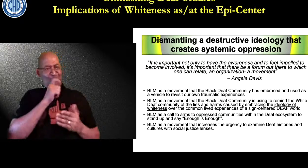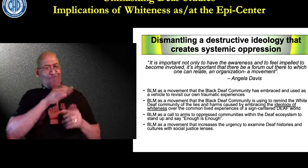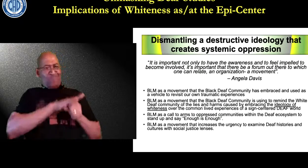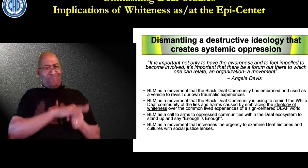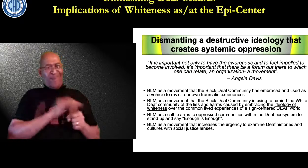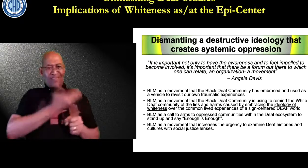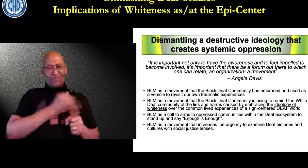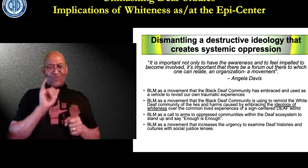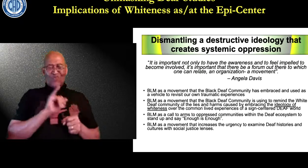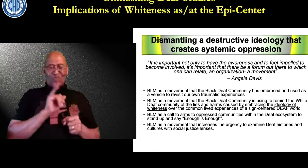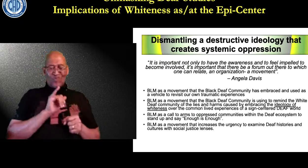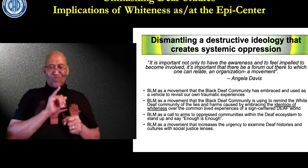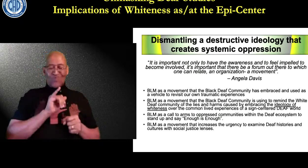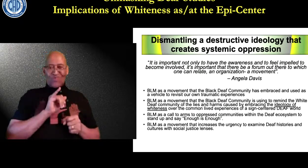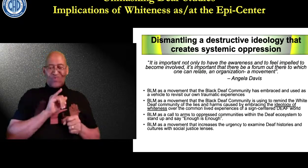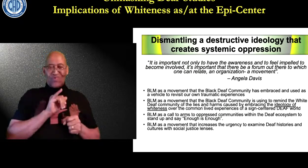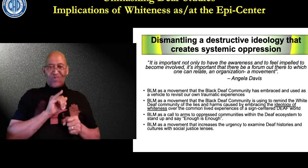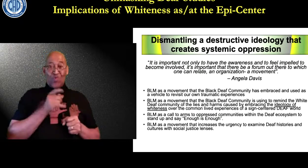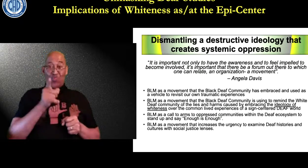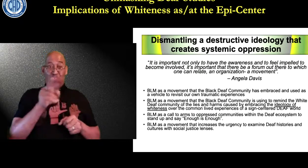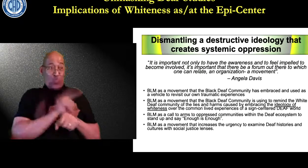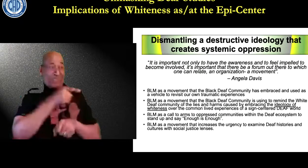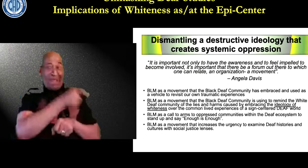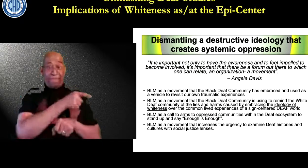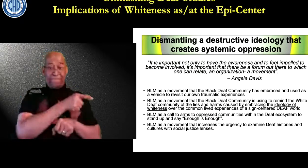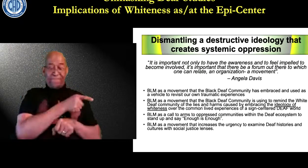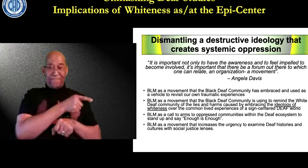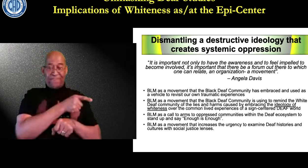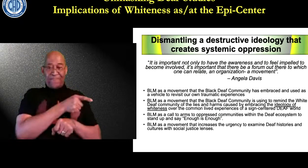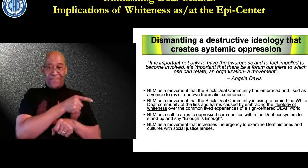you know, asking if you need help. And I'm thinking, well, I've already explained this.